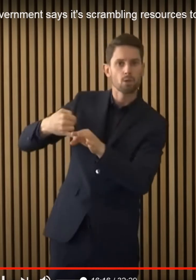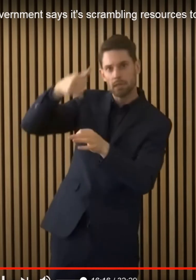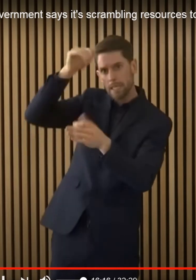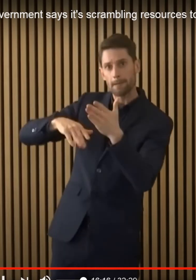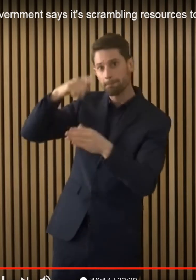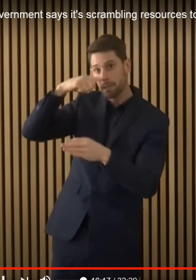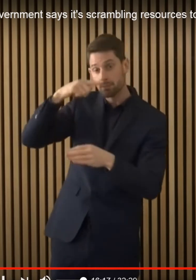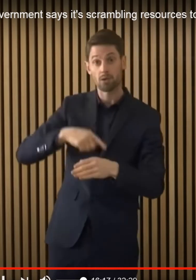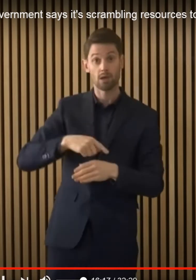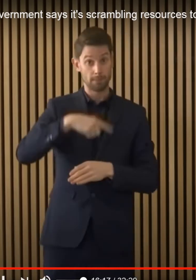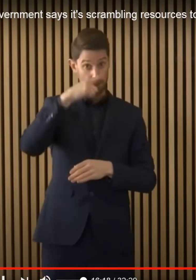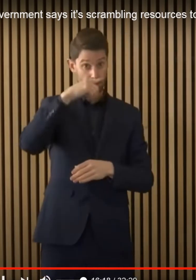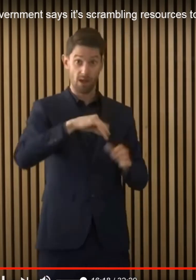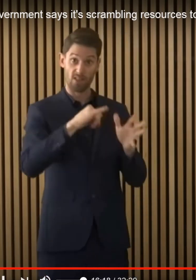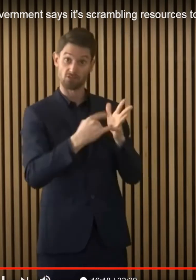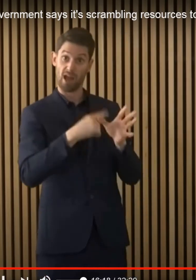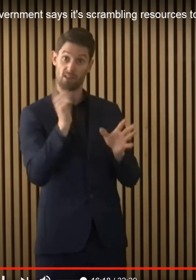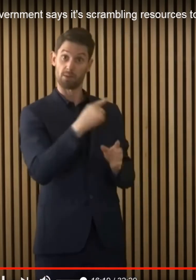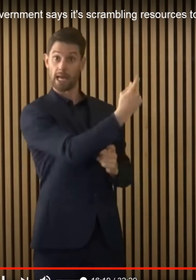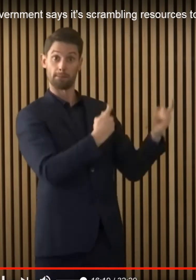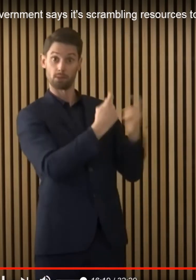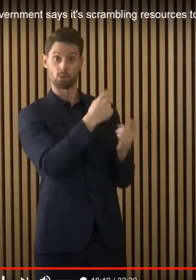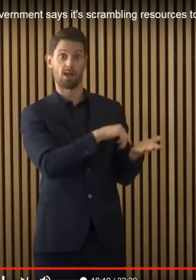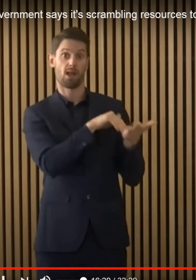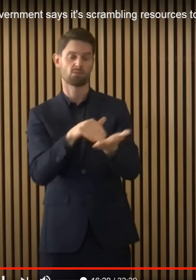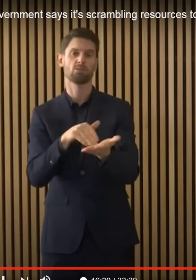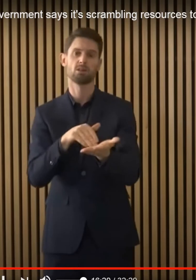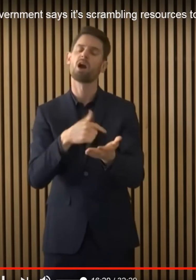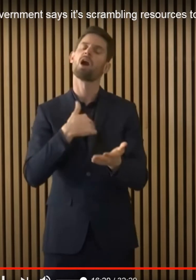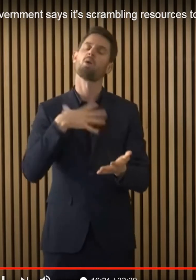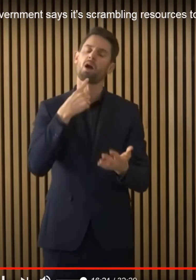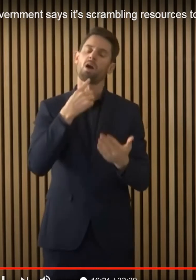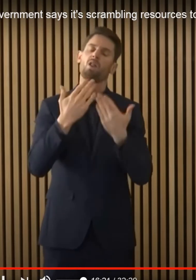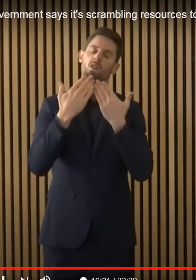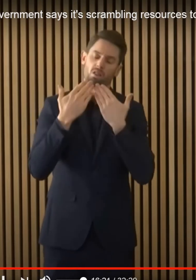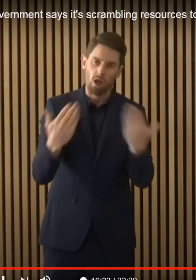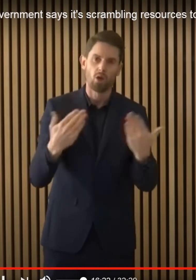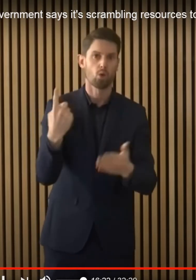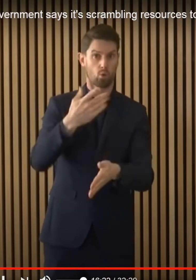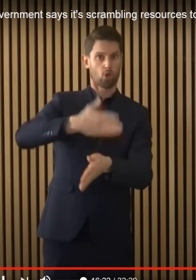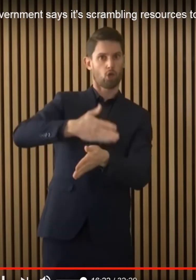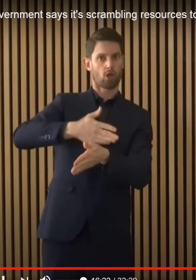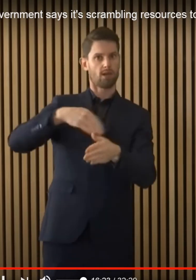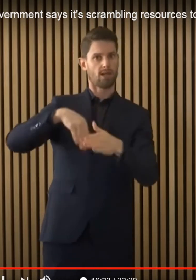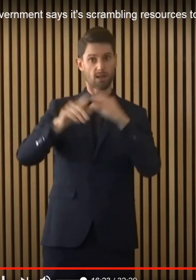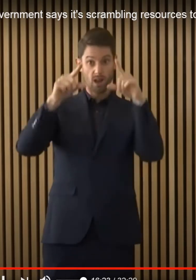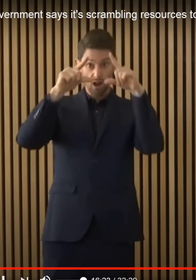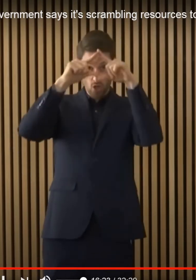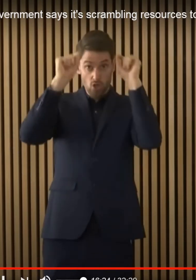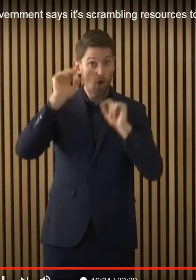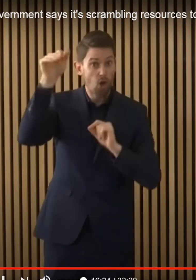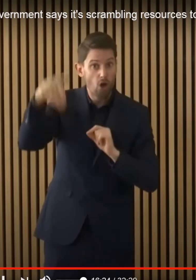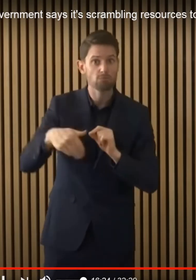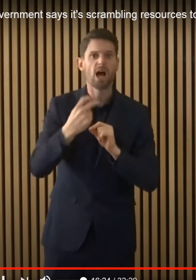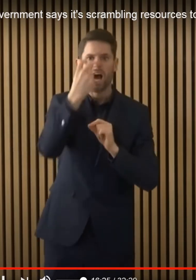us manage these outbreaks and to keep our residents safe. So again, I thank everyone who works in the aged care sector